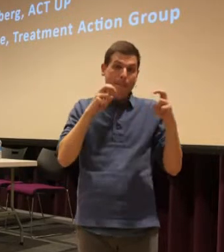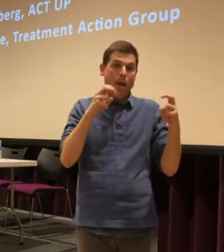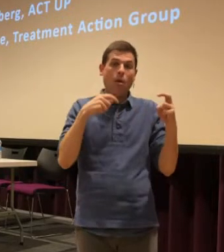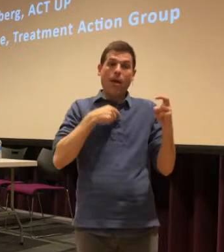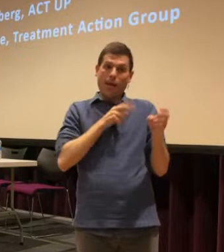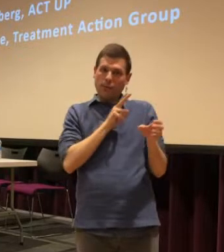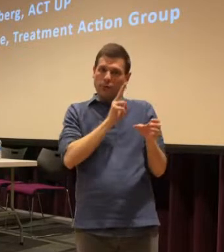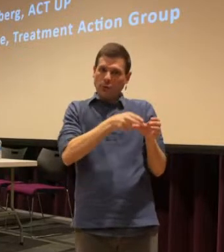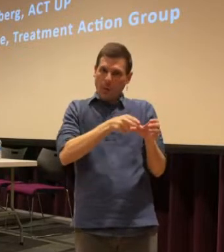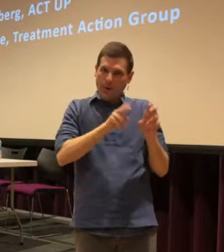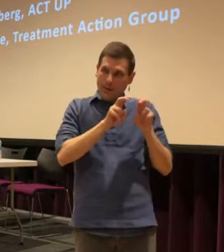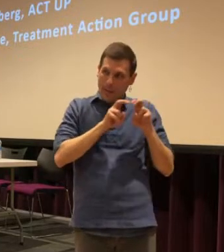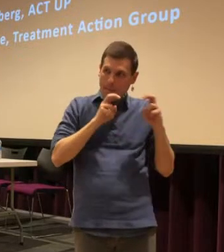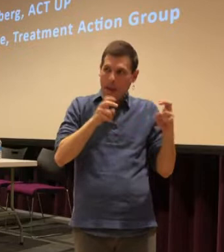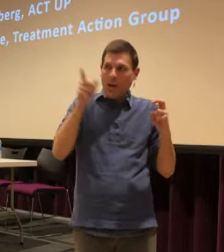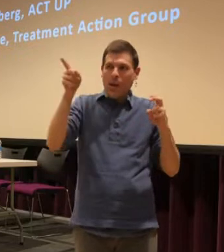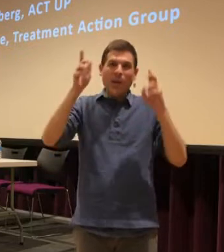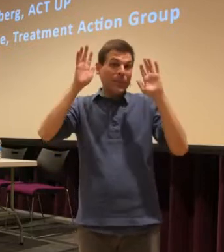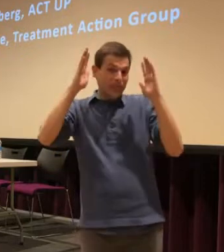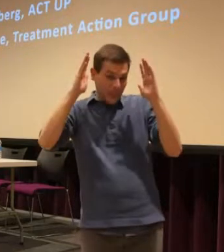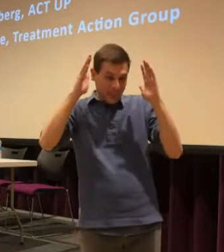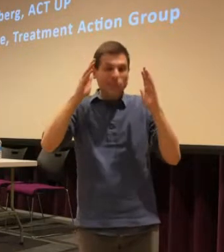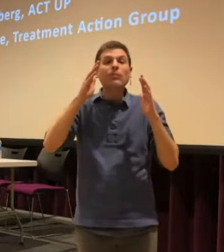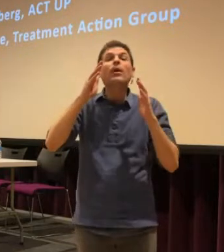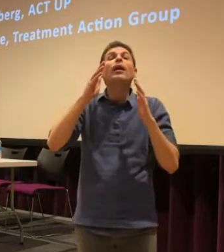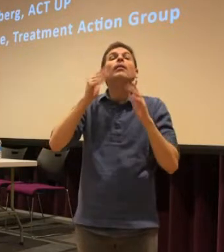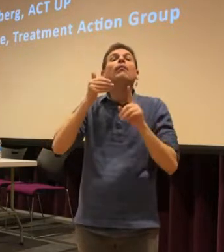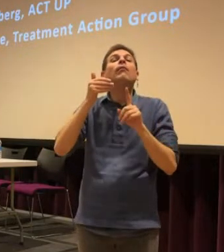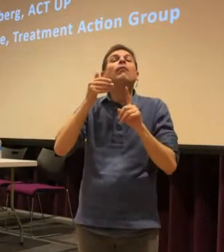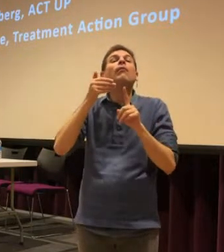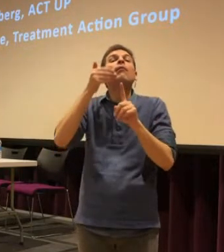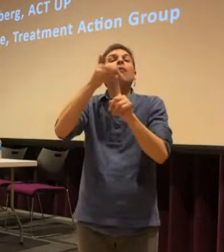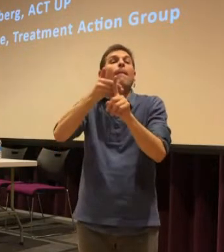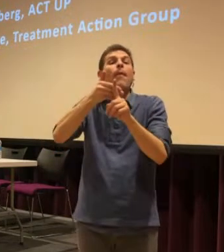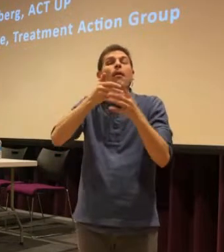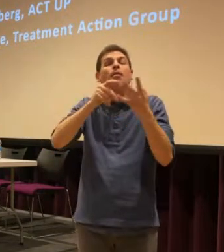of fact, at the end of March, I will be kicking off